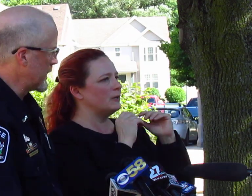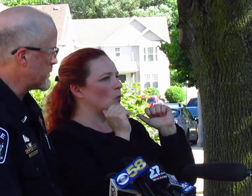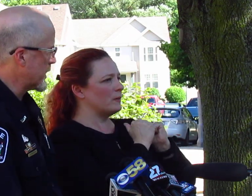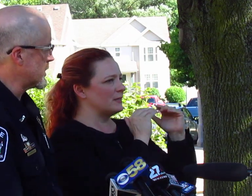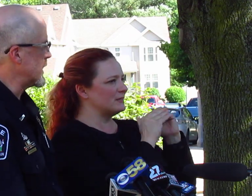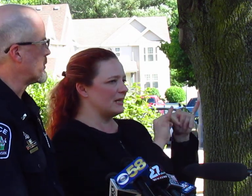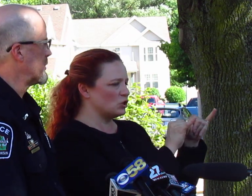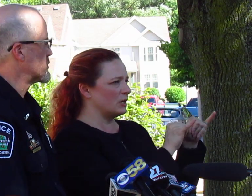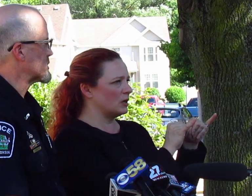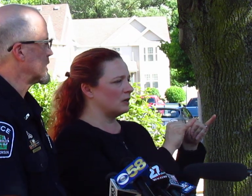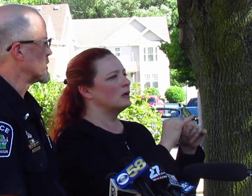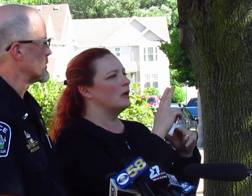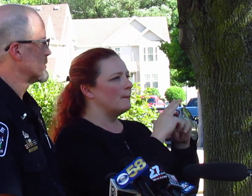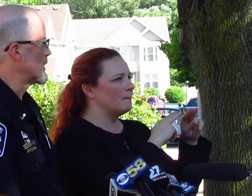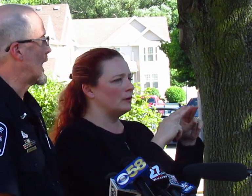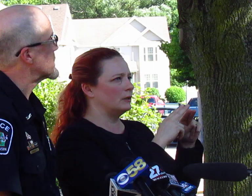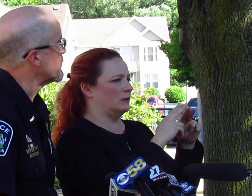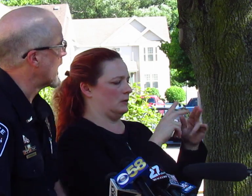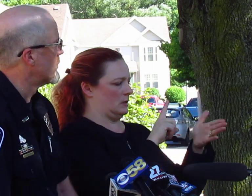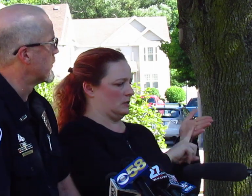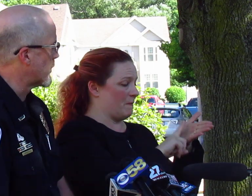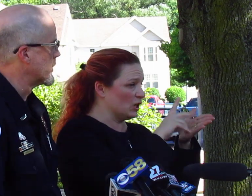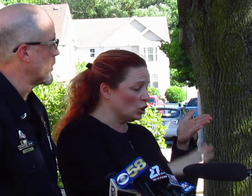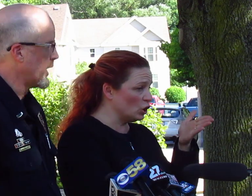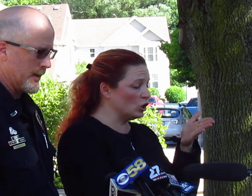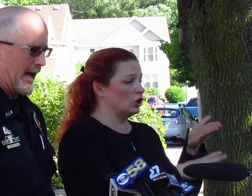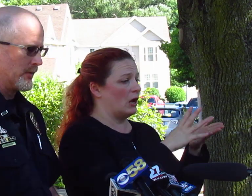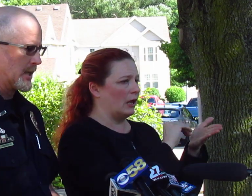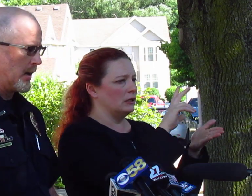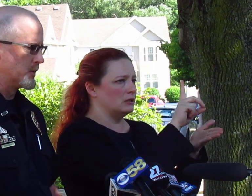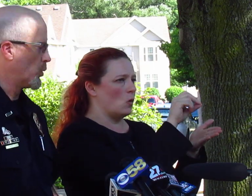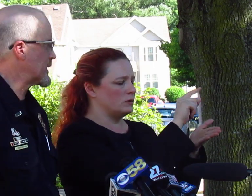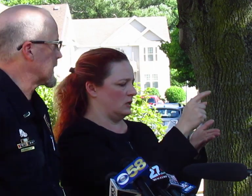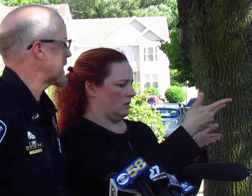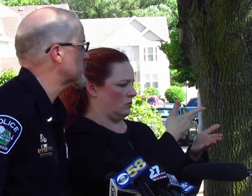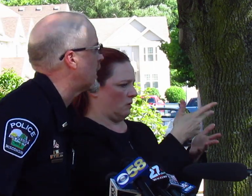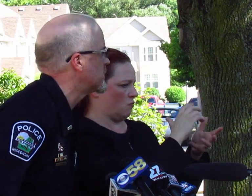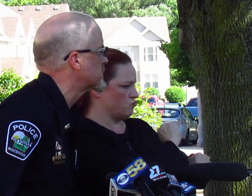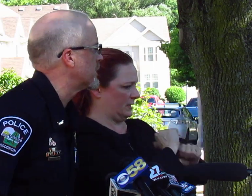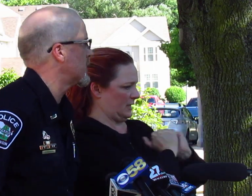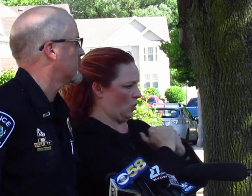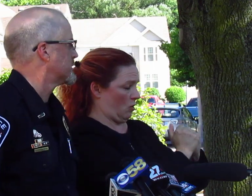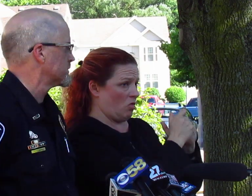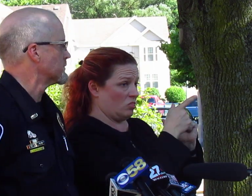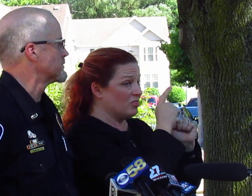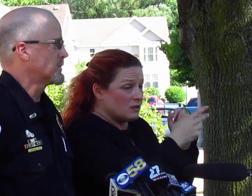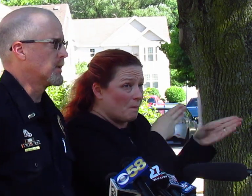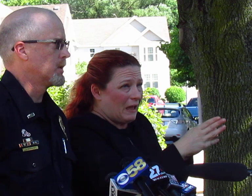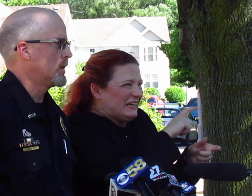our building inspection, and Department of Transportation. That's the plan moving forward, though. They haven't come to put that exact strategy.